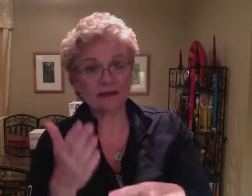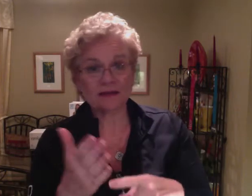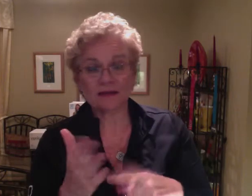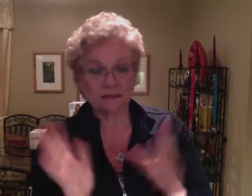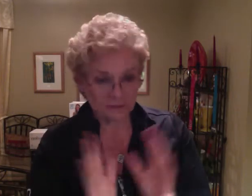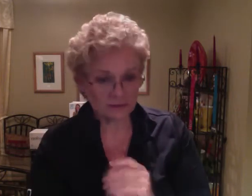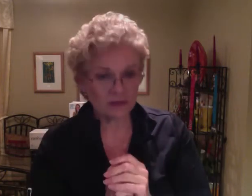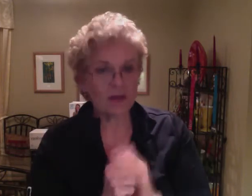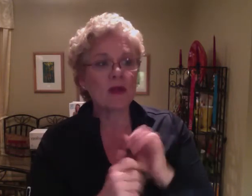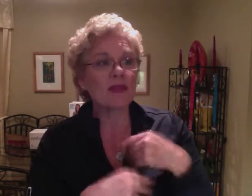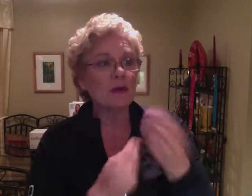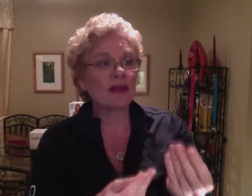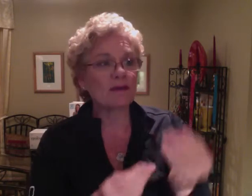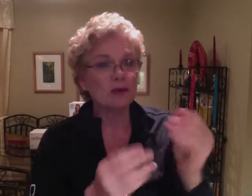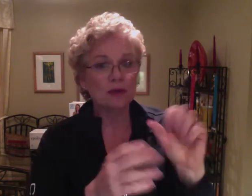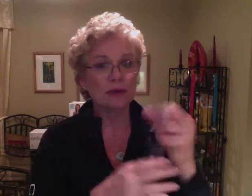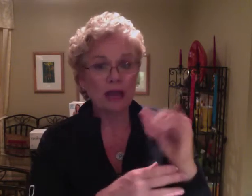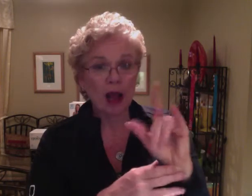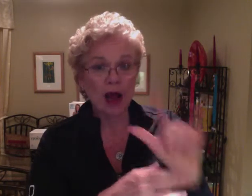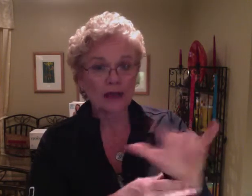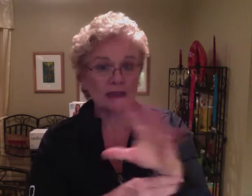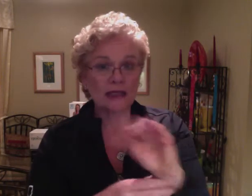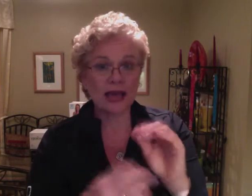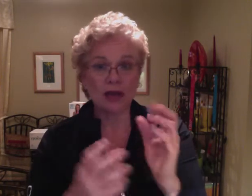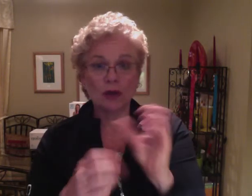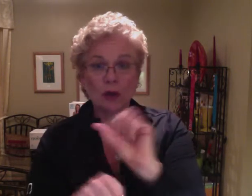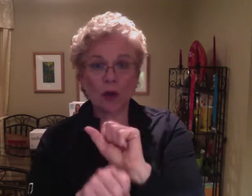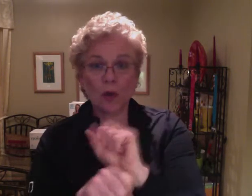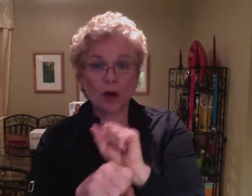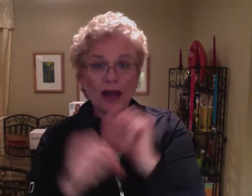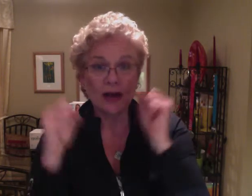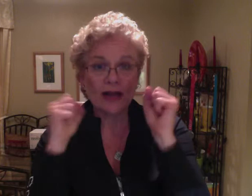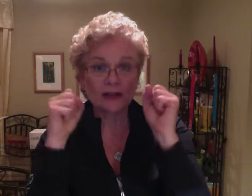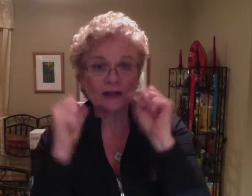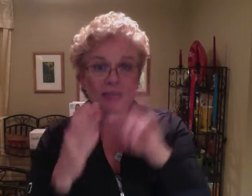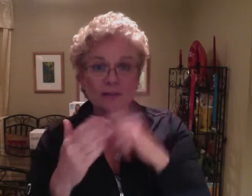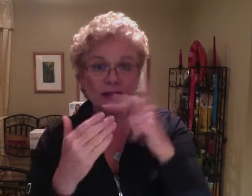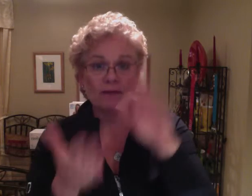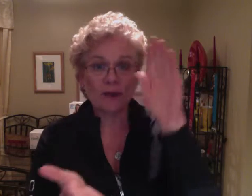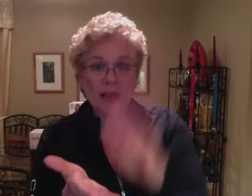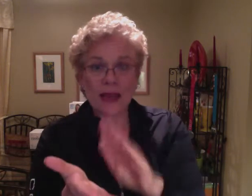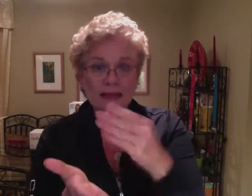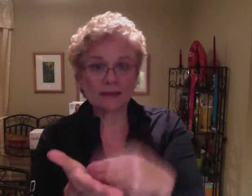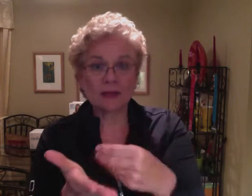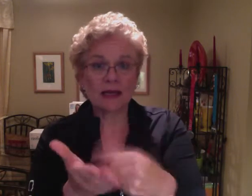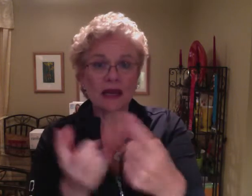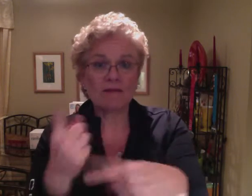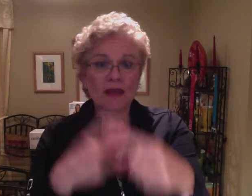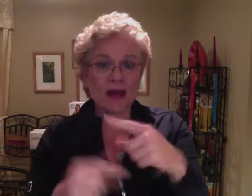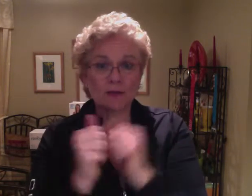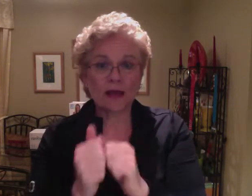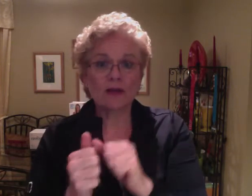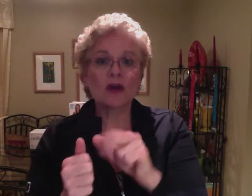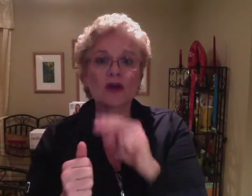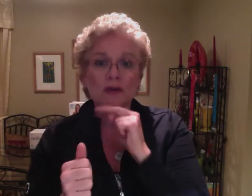you the Shakeology and your workout together for a little bit less money, and they come all together. So you've got nutrition program. Let's go. And